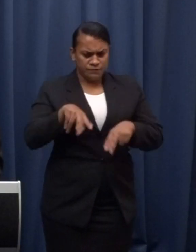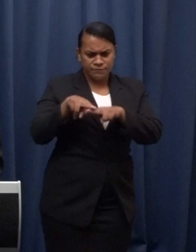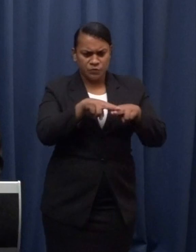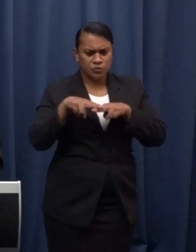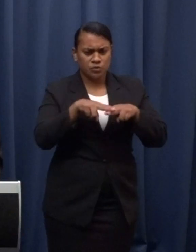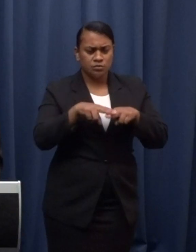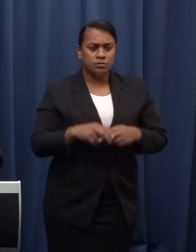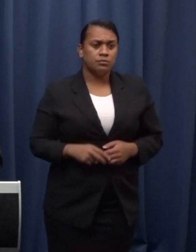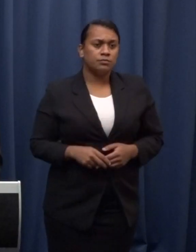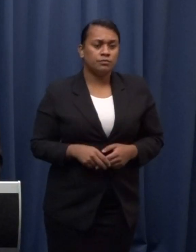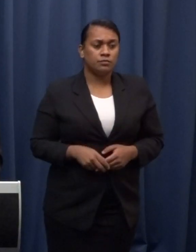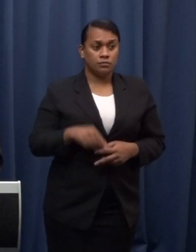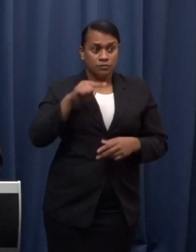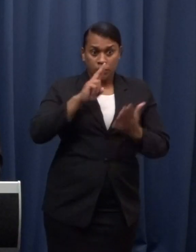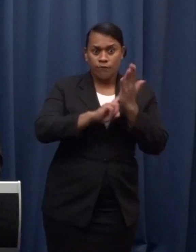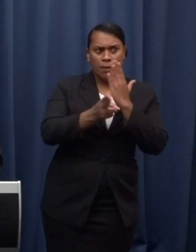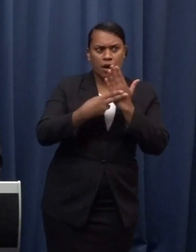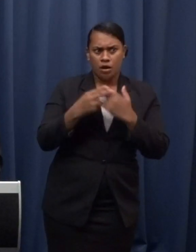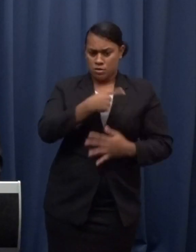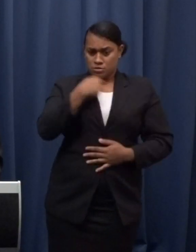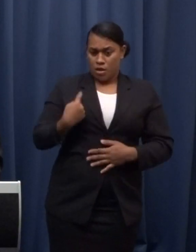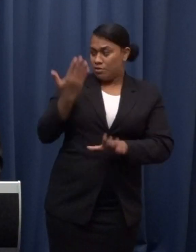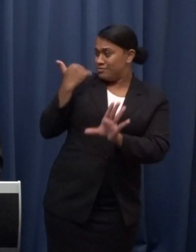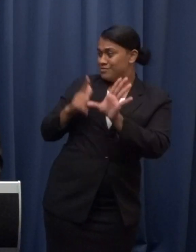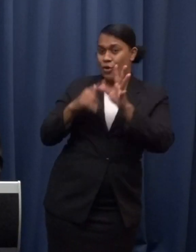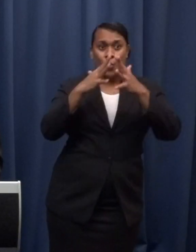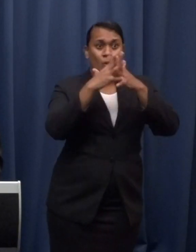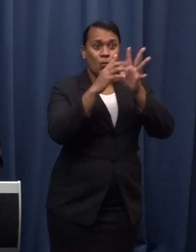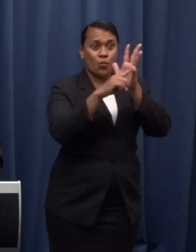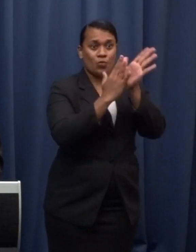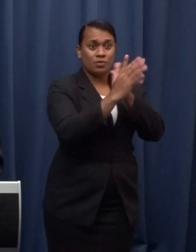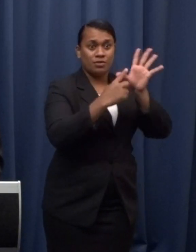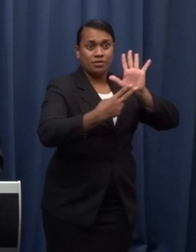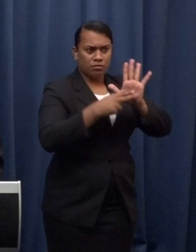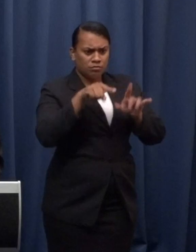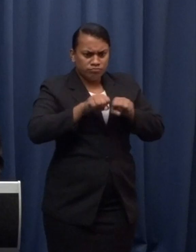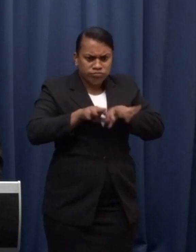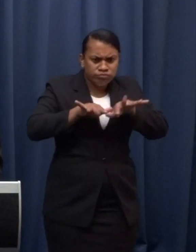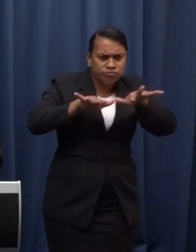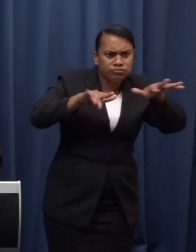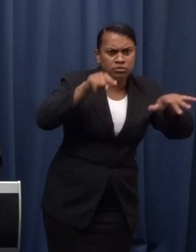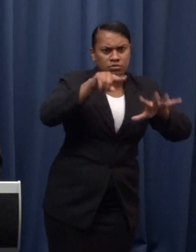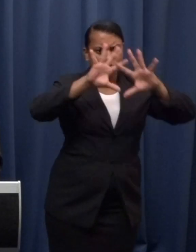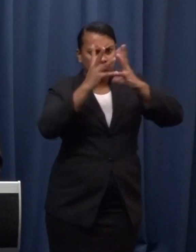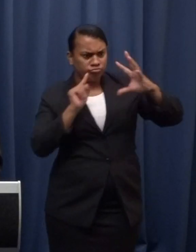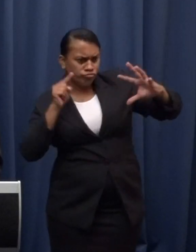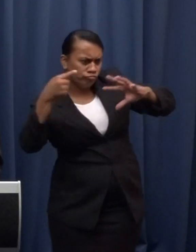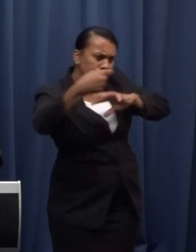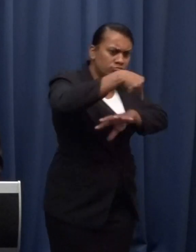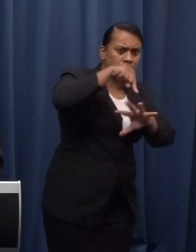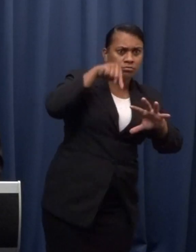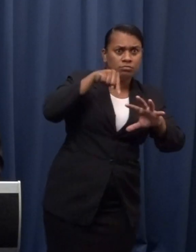China in November of last year, COVID-19 is now a widespread global pandemic. Nearly